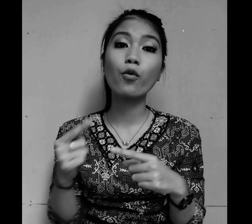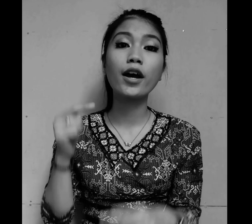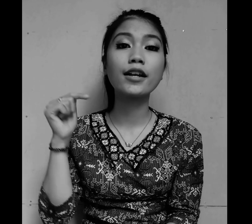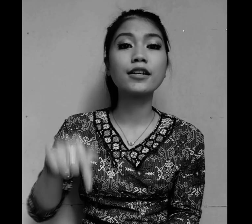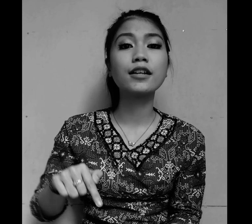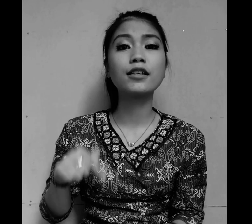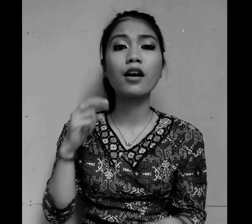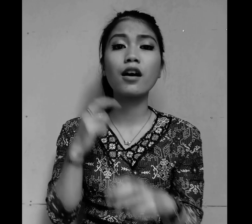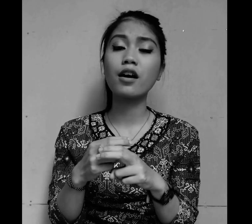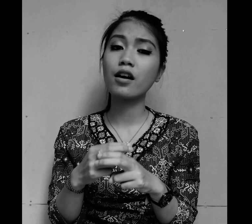When it gets